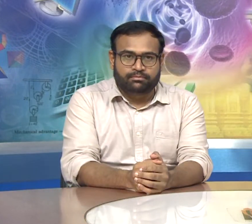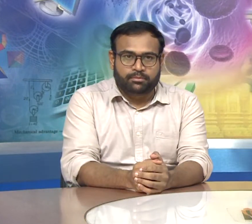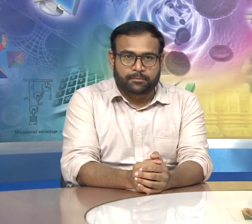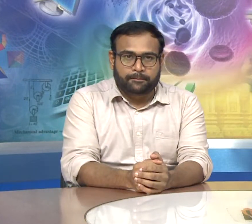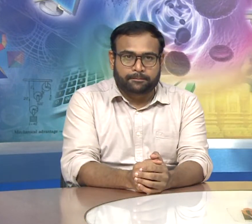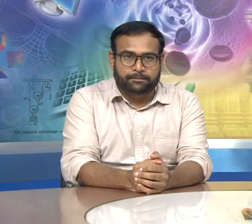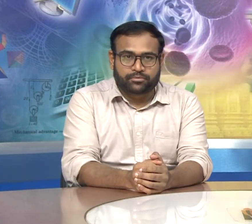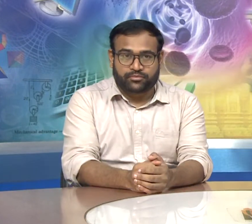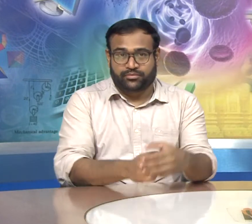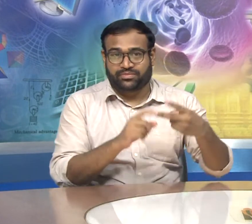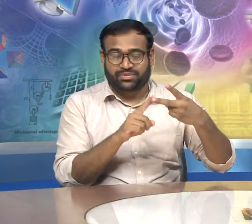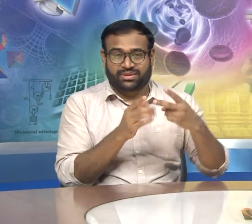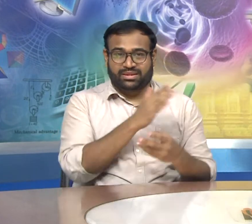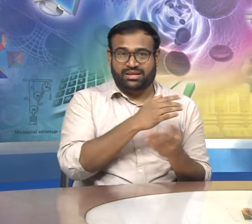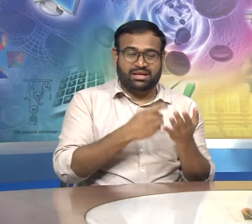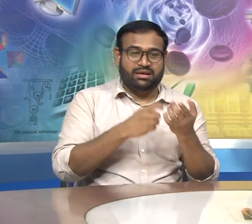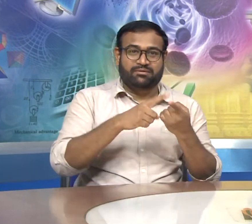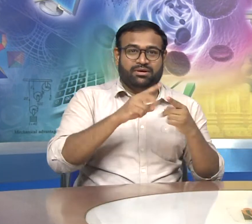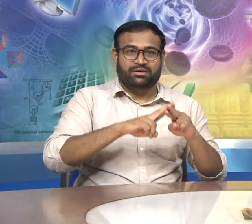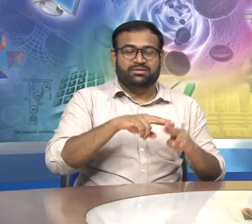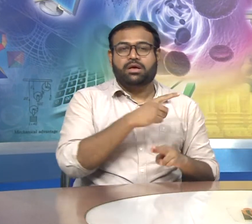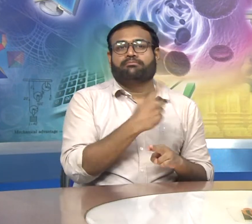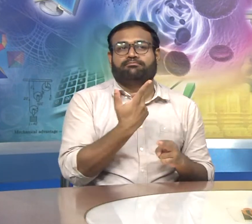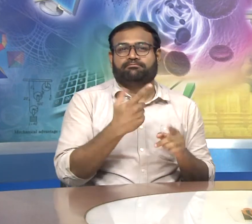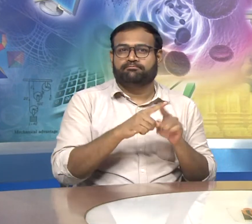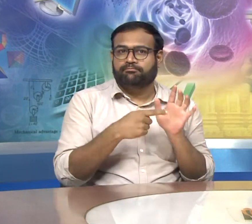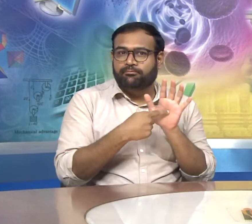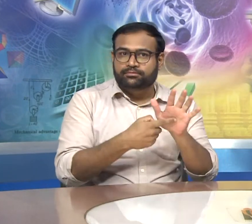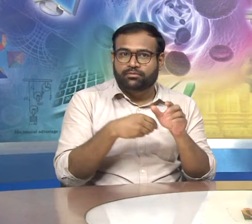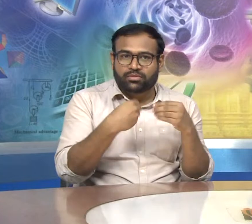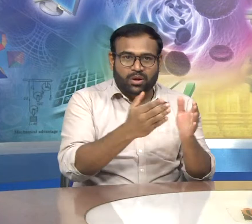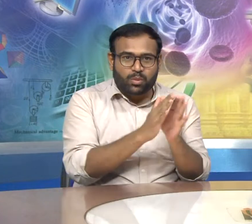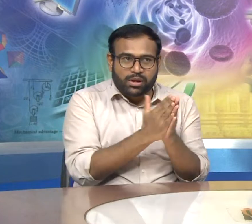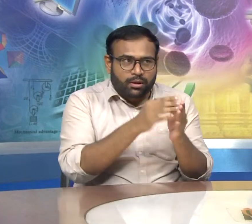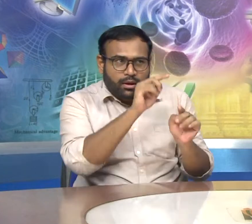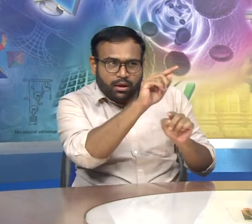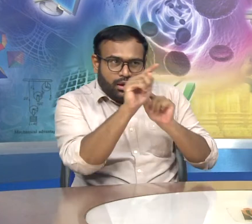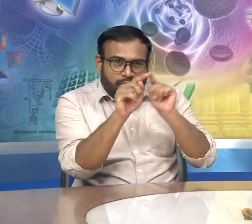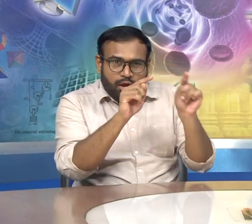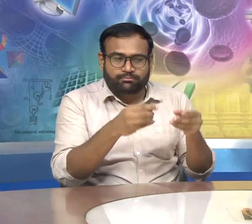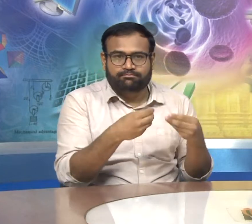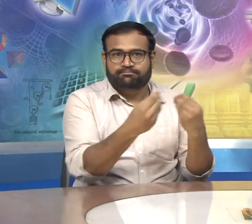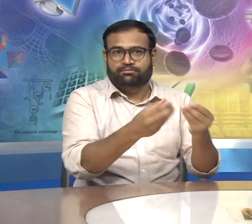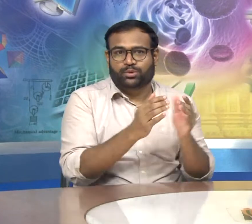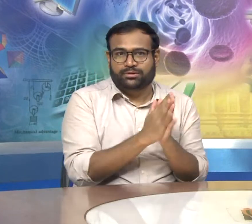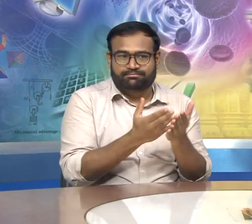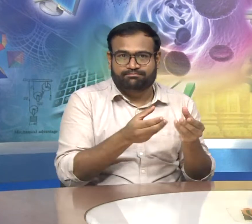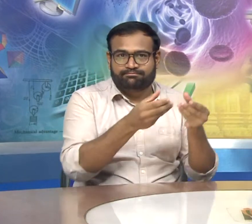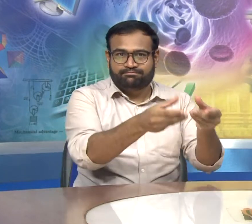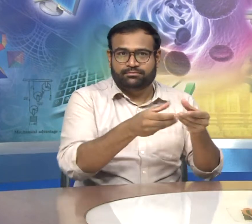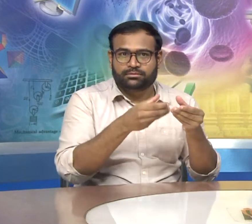Point number 2, in reference service we have emphasizes is on providing